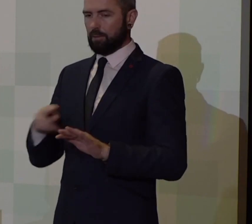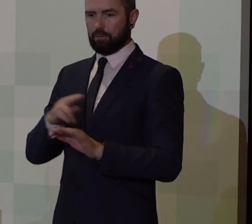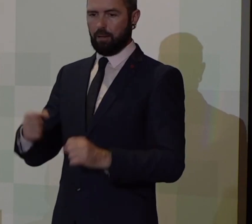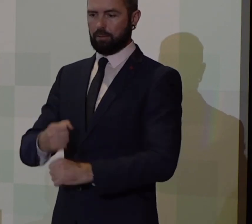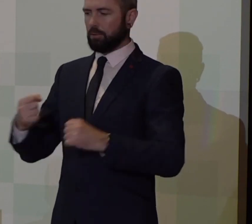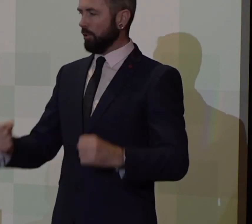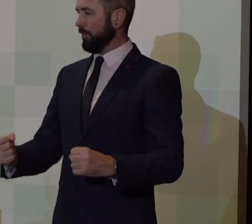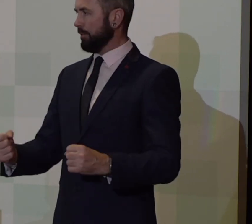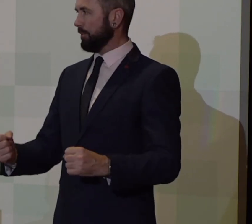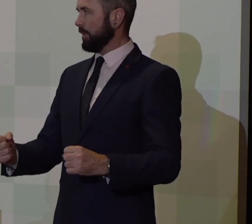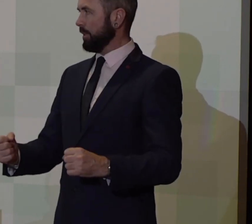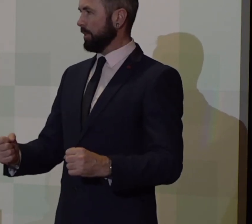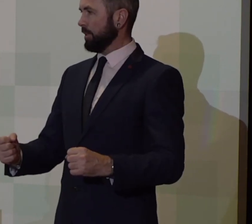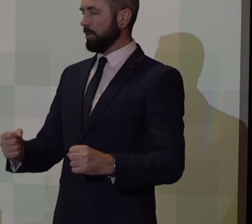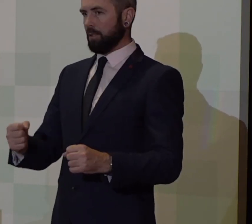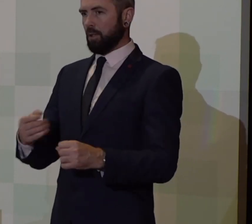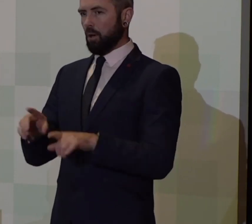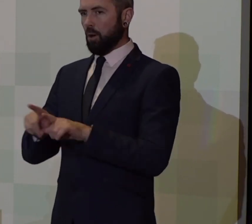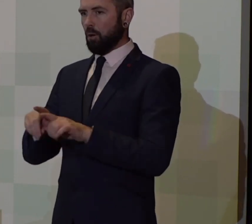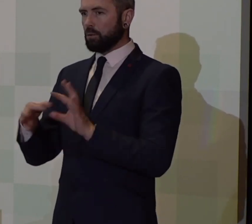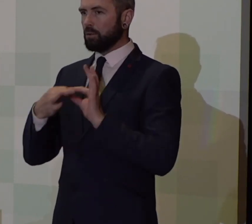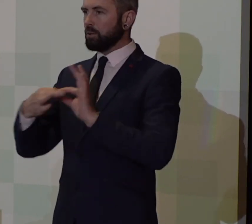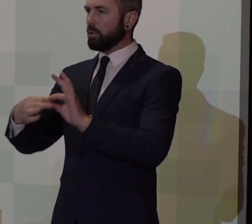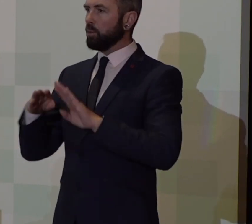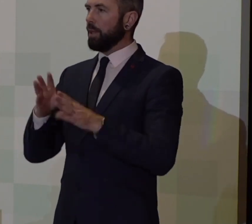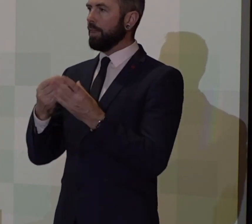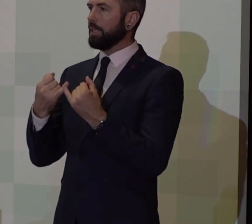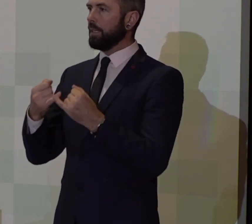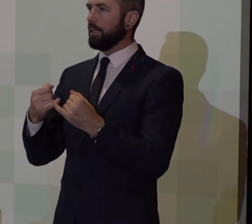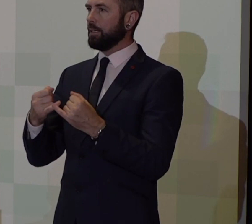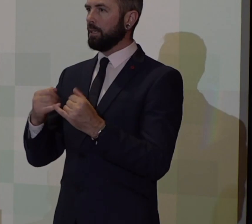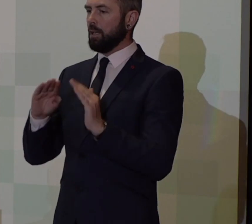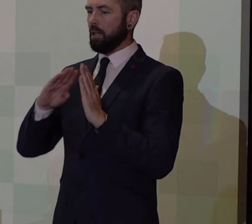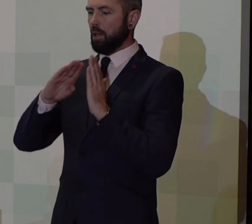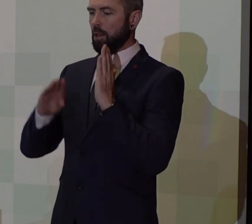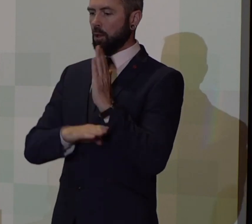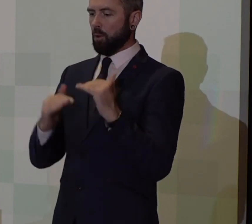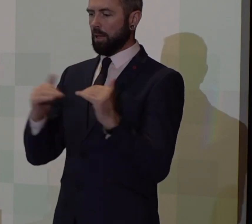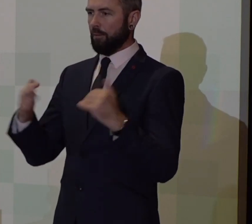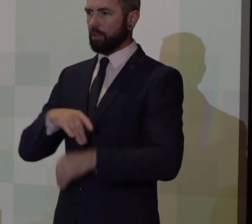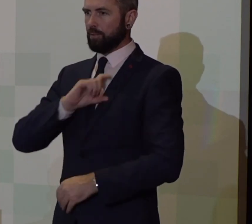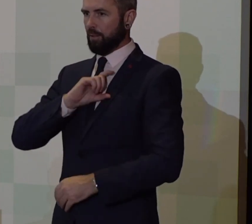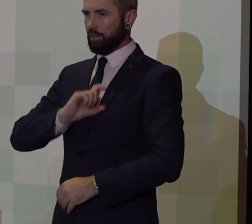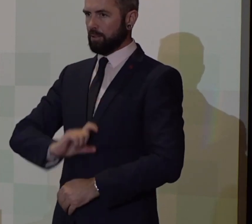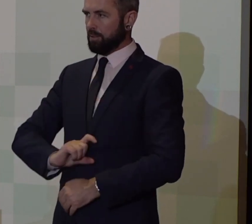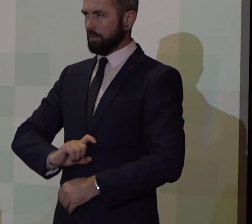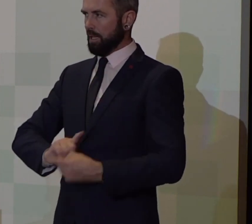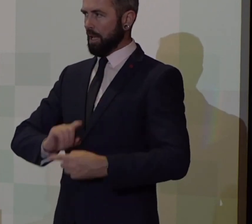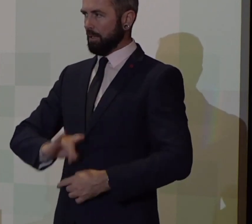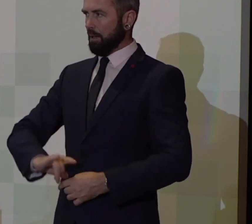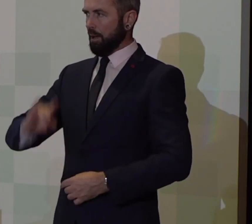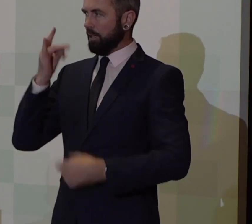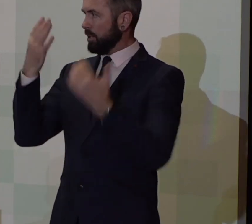non-assertive, is also associated with things like lower levels of self-esteem and higher levels